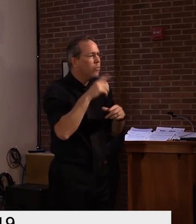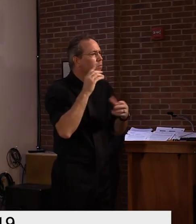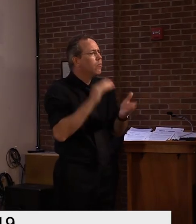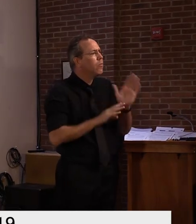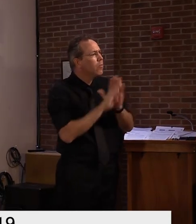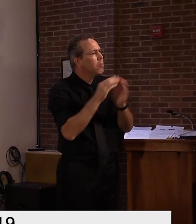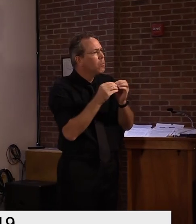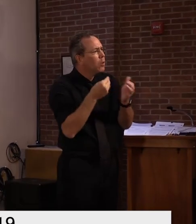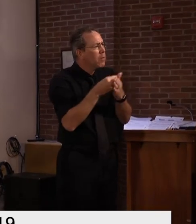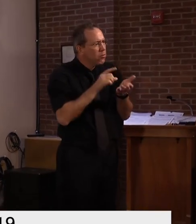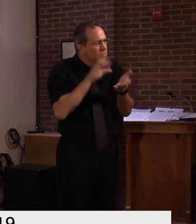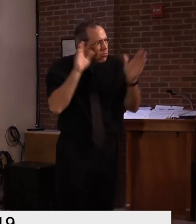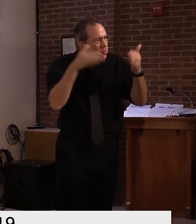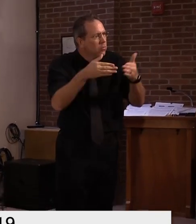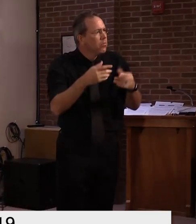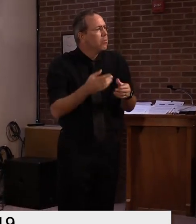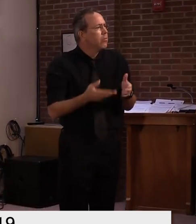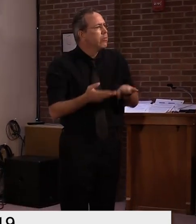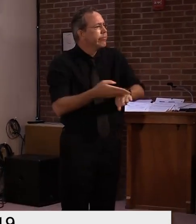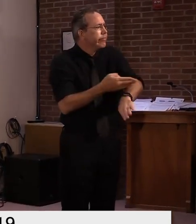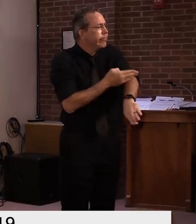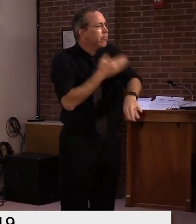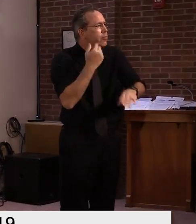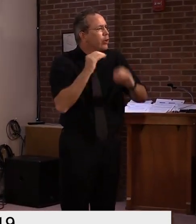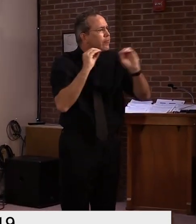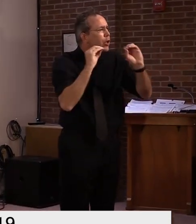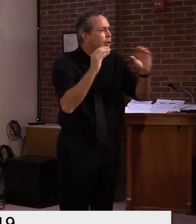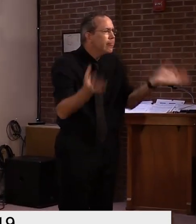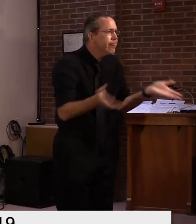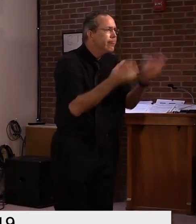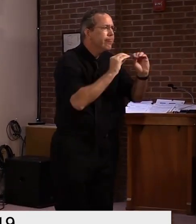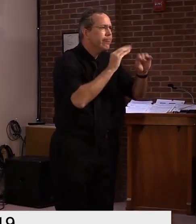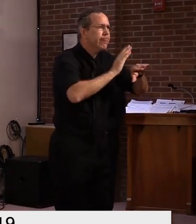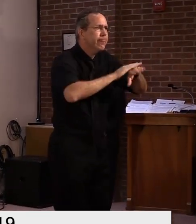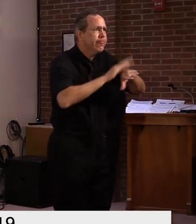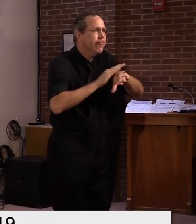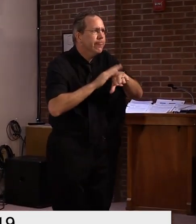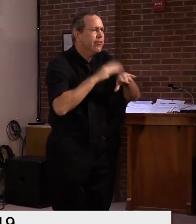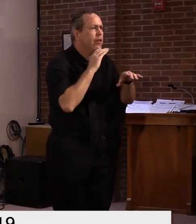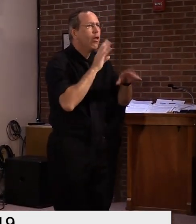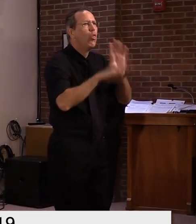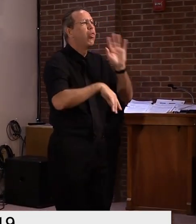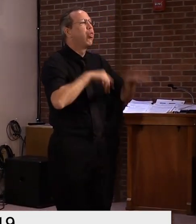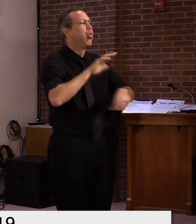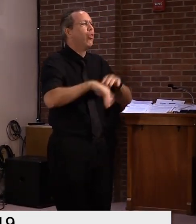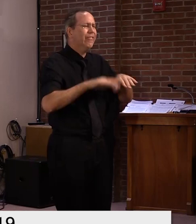Okay, moving to the phones, Joseph Gresser, the Barton Chronicle.